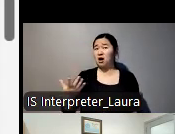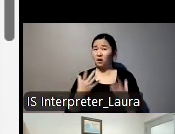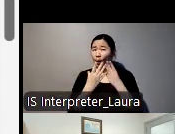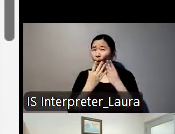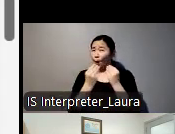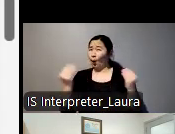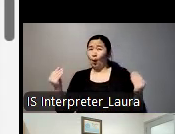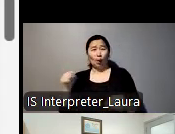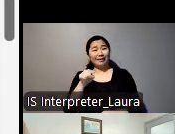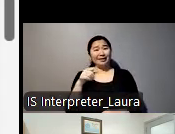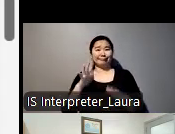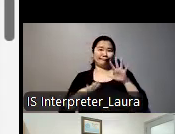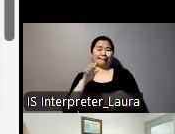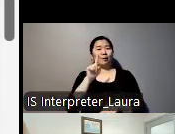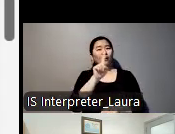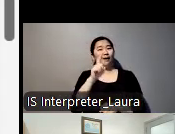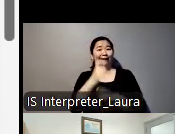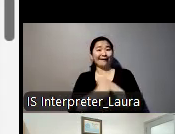The OECD